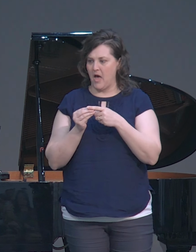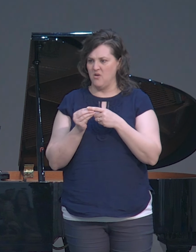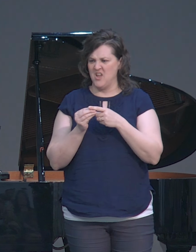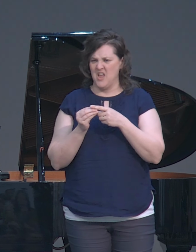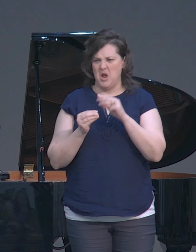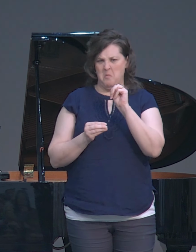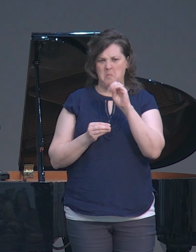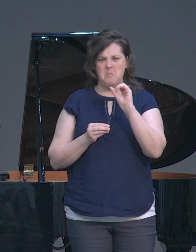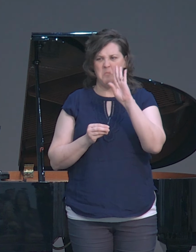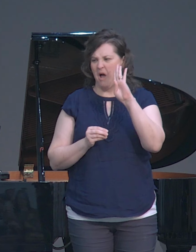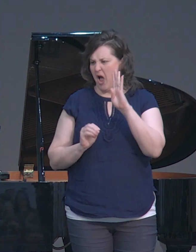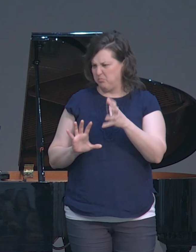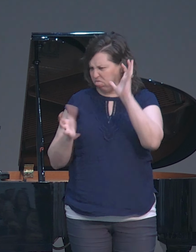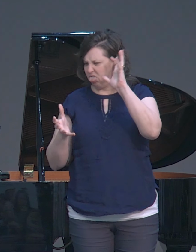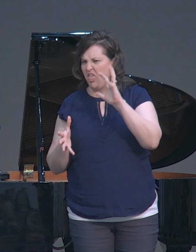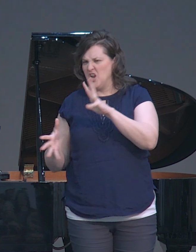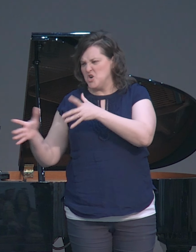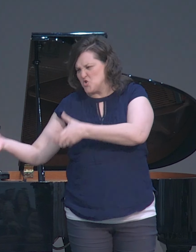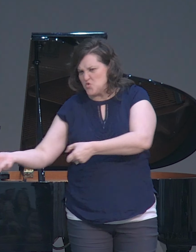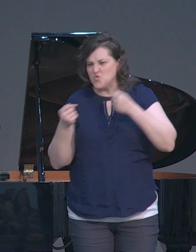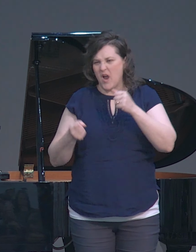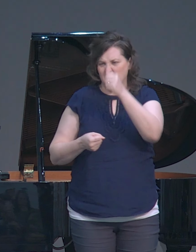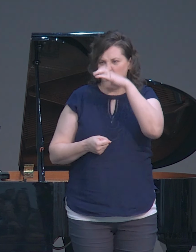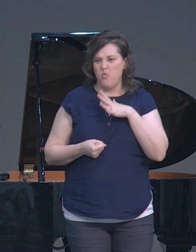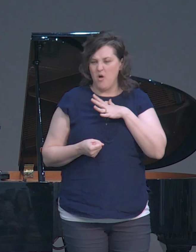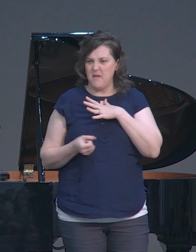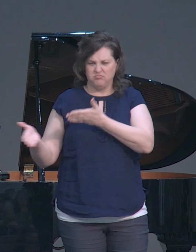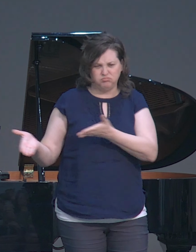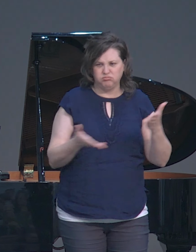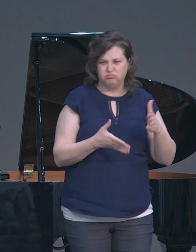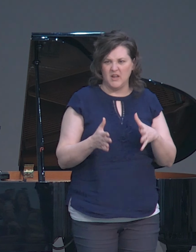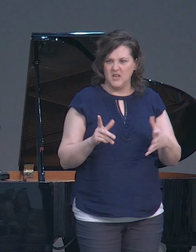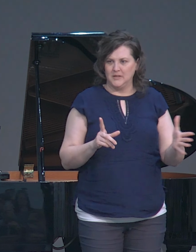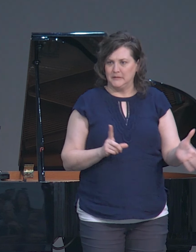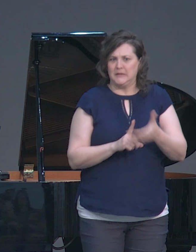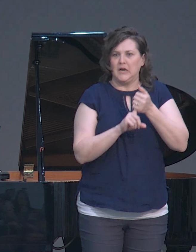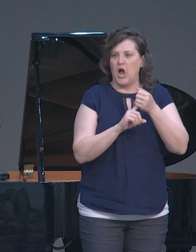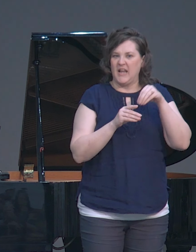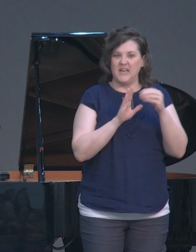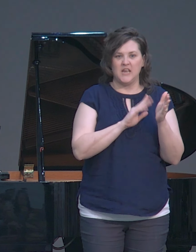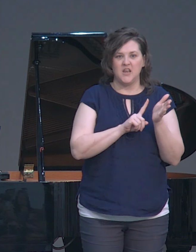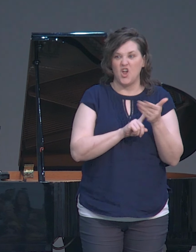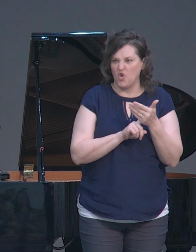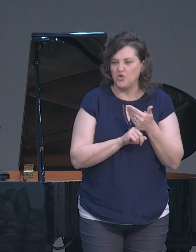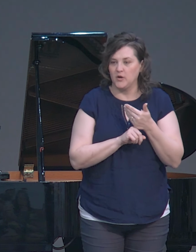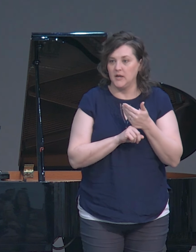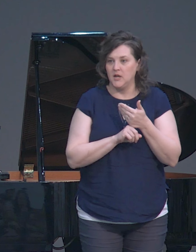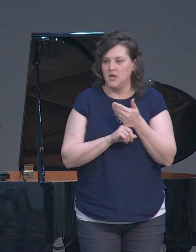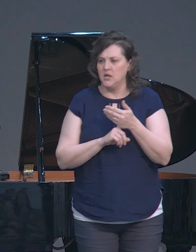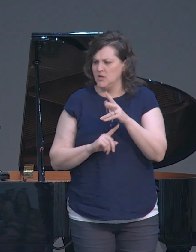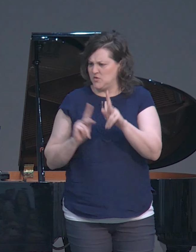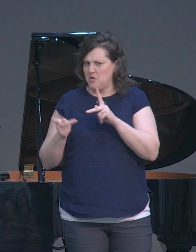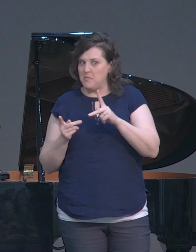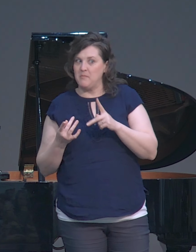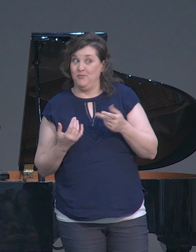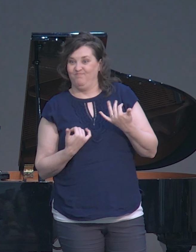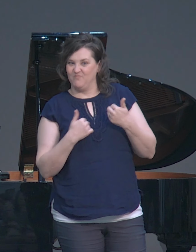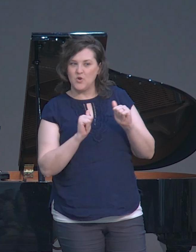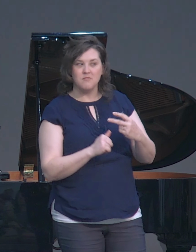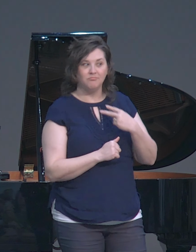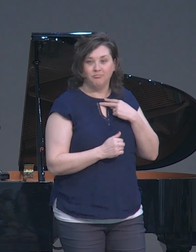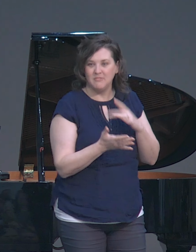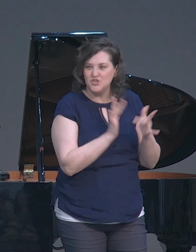adultery. Jewish law called for stoning and Roman law forbade it, so they tried to trap Jesus. Jesus, what